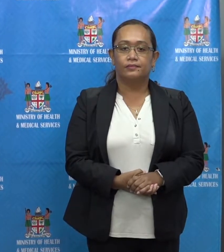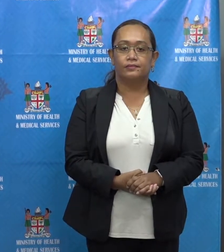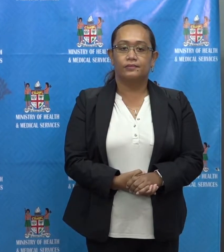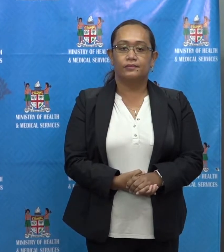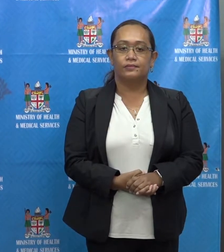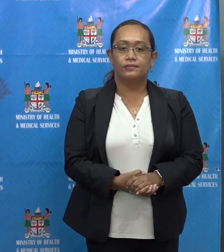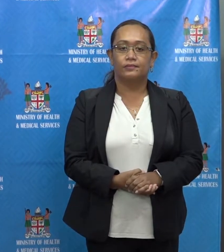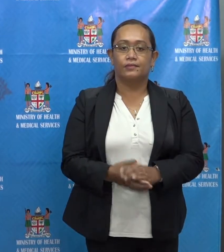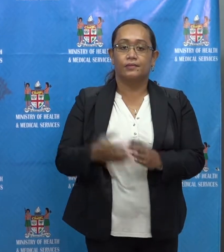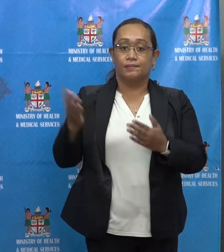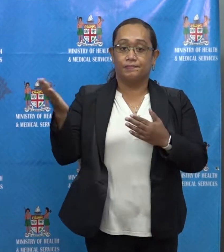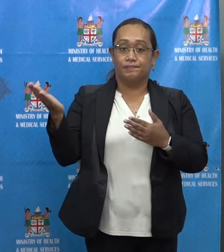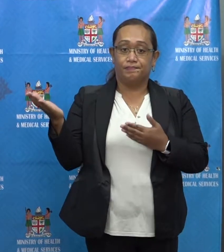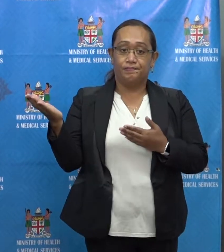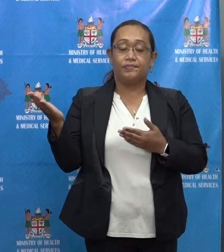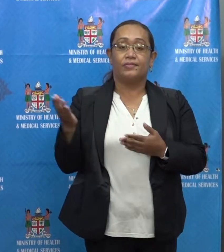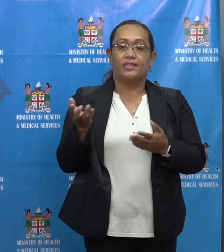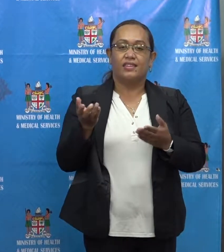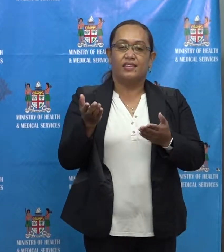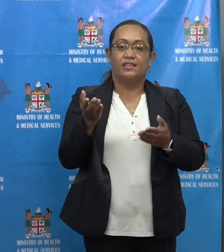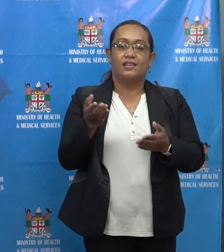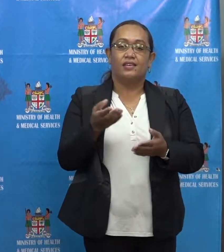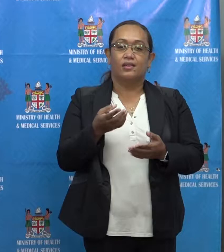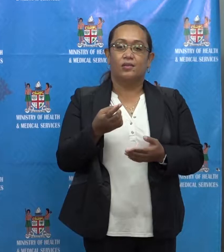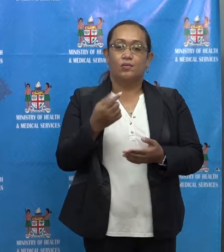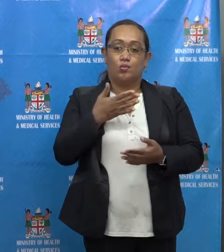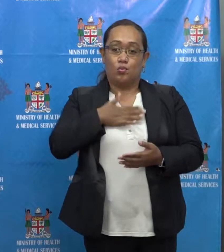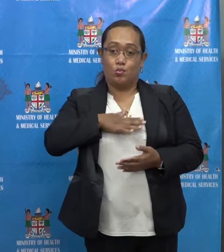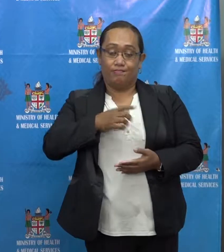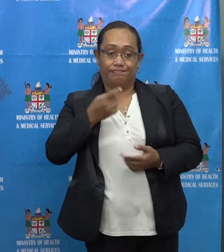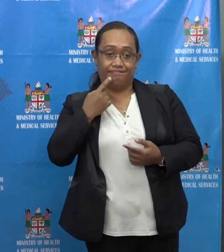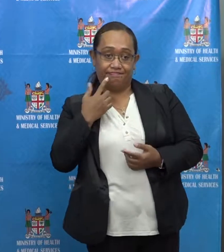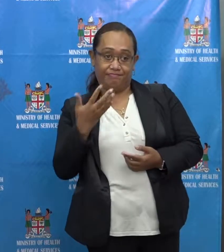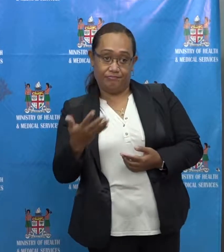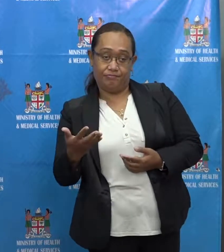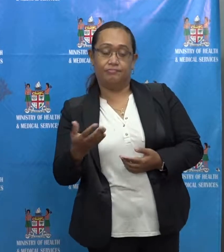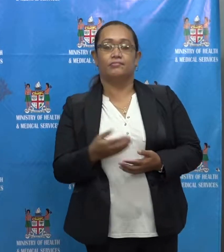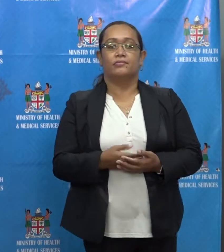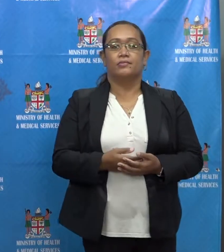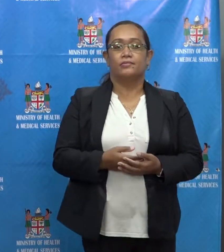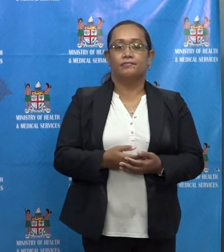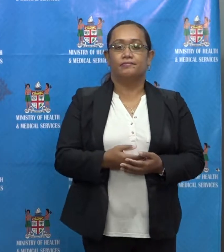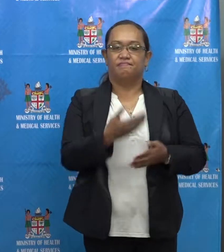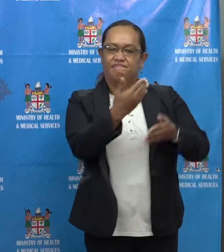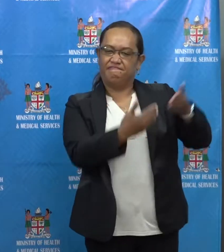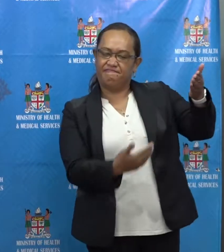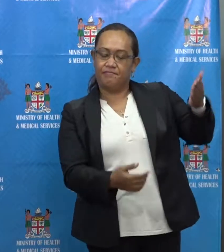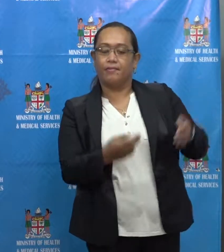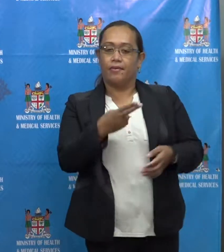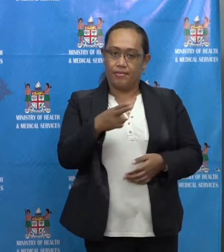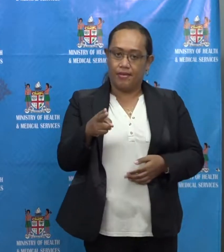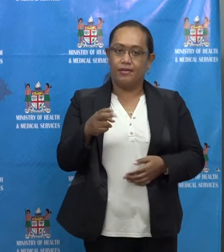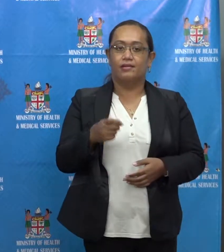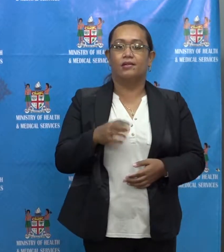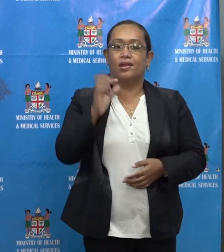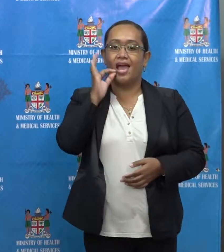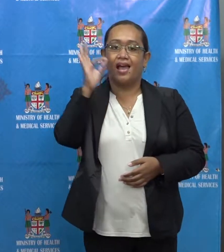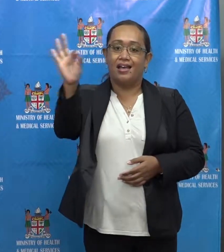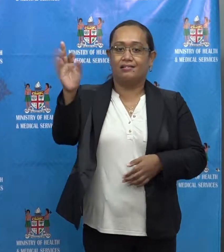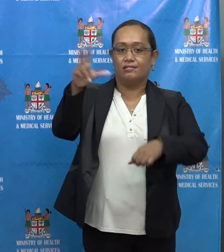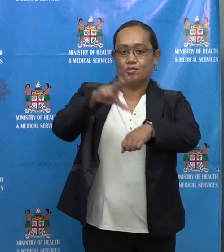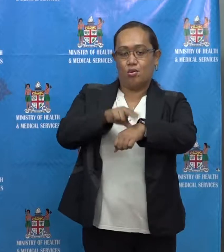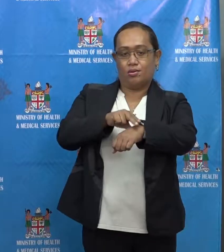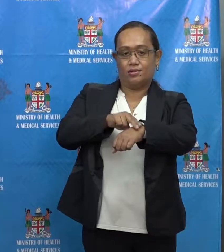I'll give my initial speech and then I'll ask Tok and then I'll ask Alicia again, as